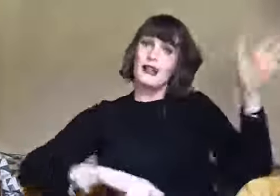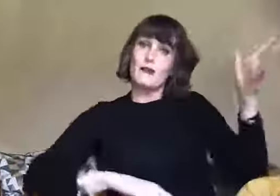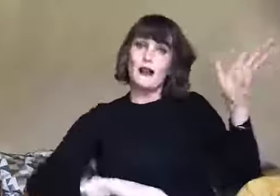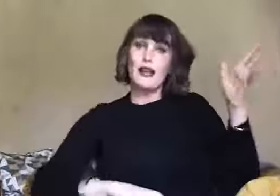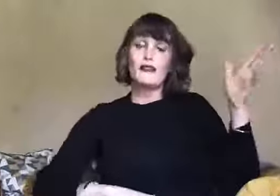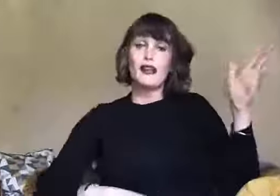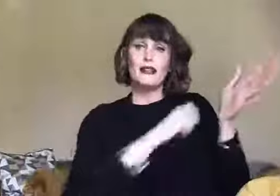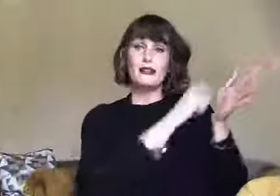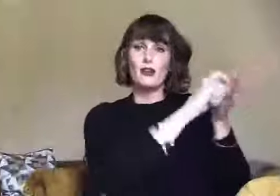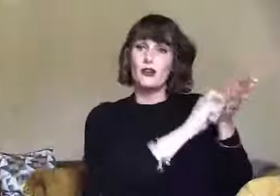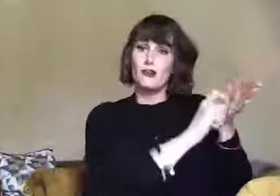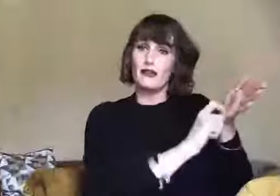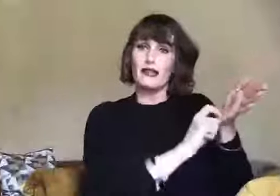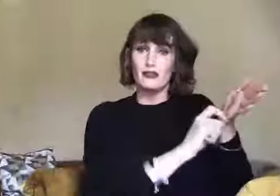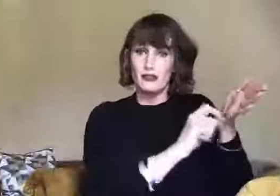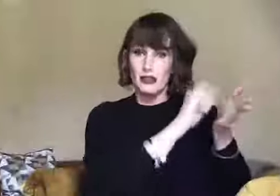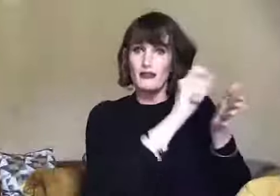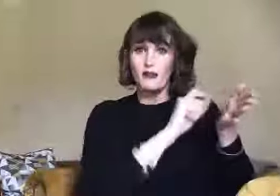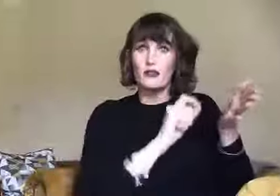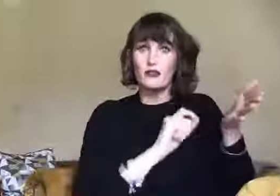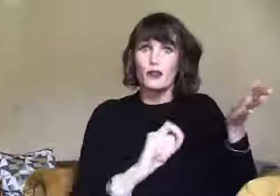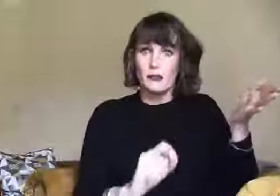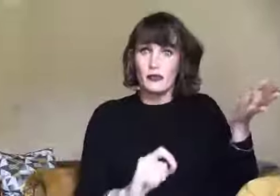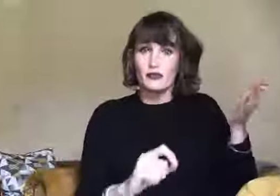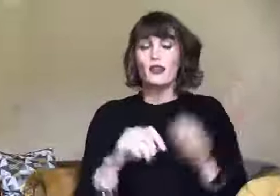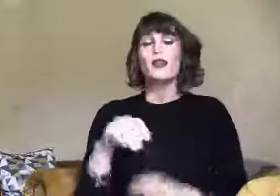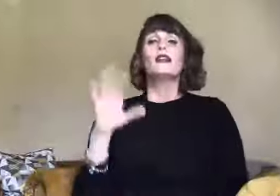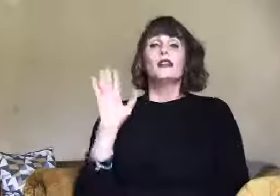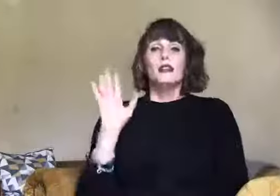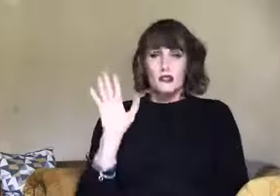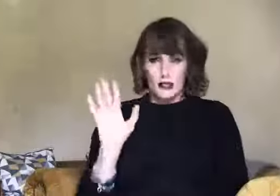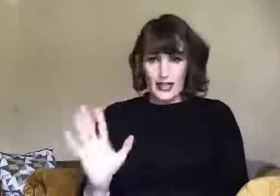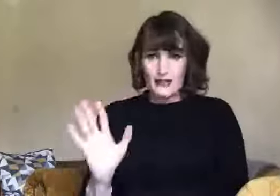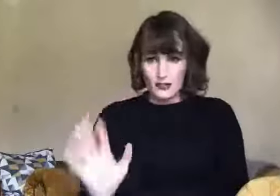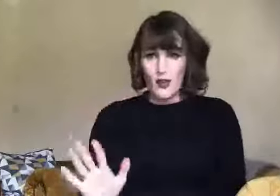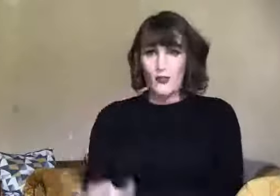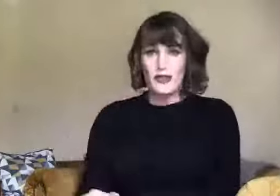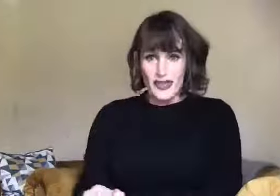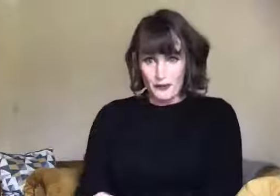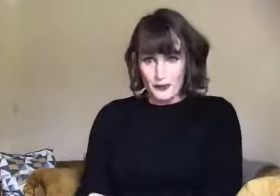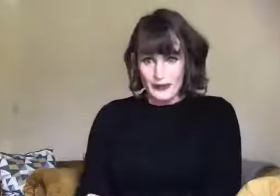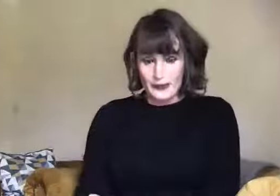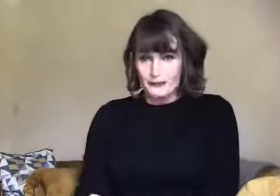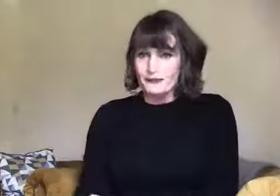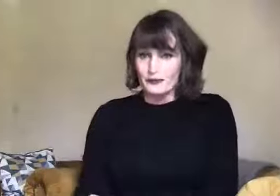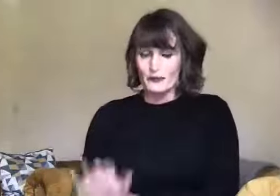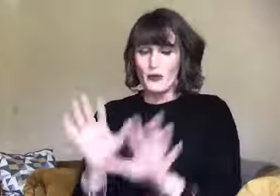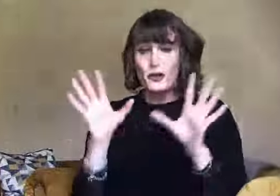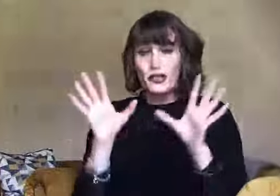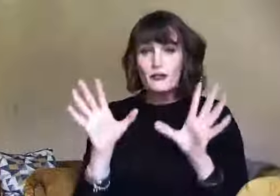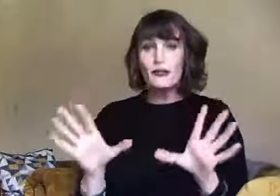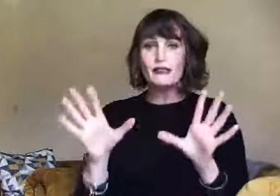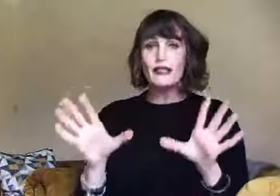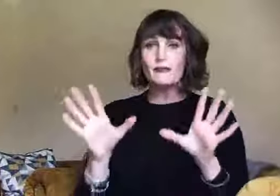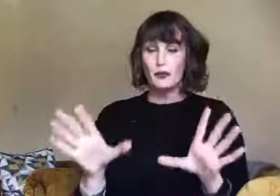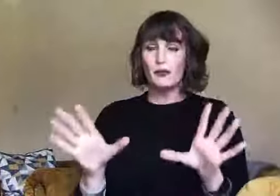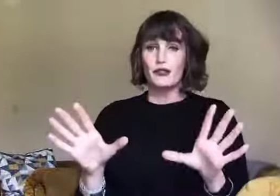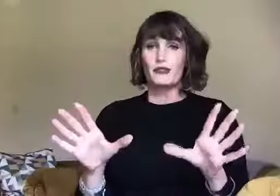and my left hand is kind of, let's just say the drawing board. So let's start with the alphabet, which is really, really important